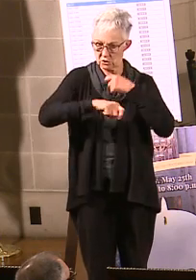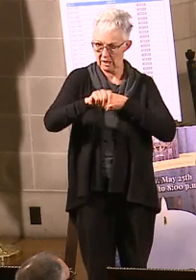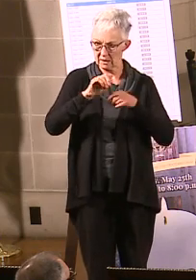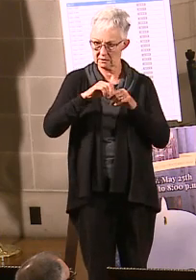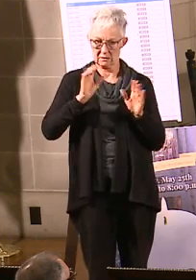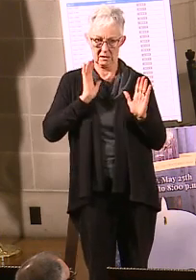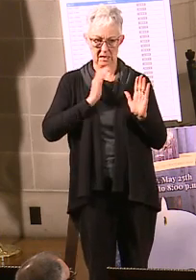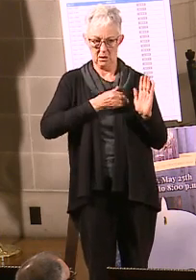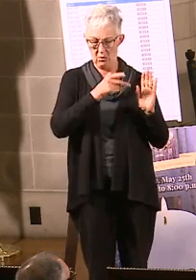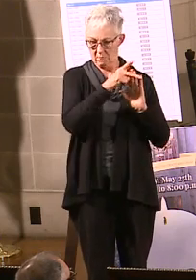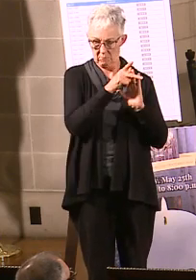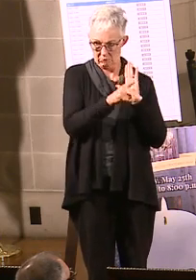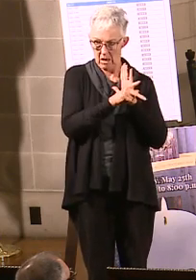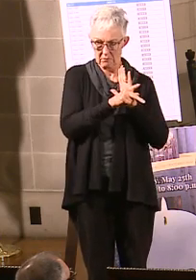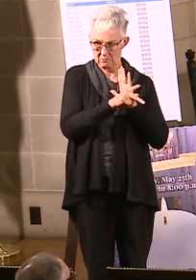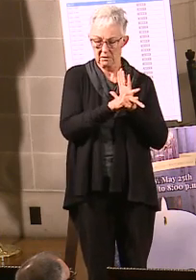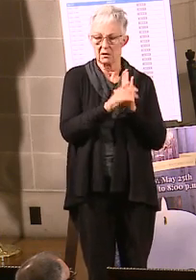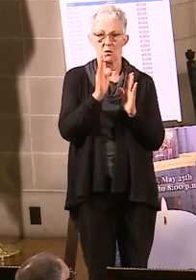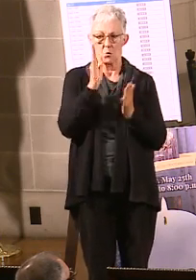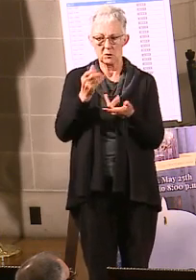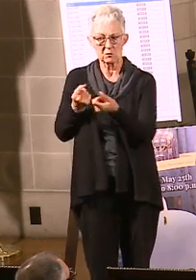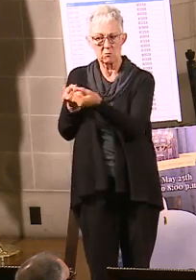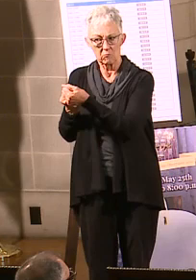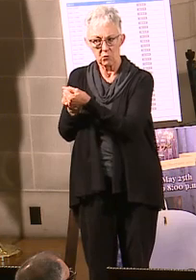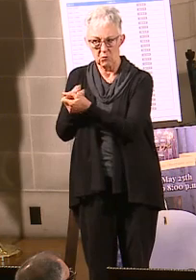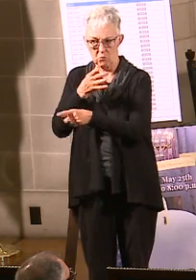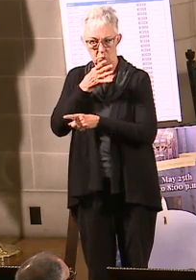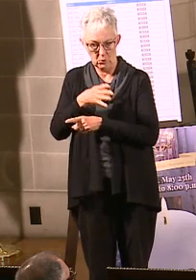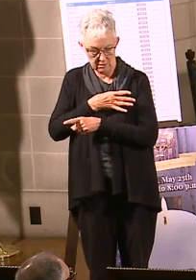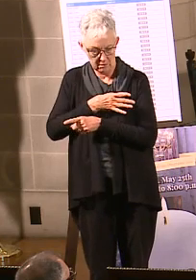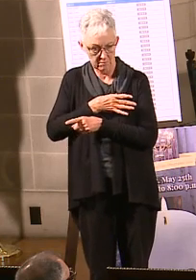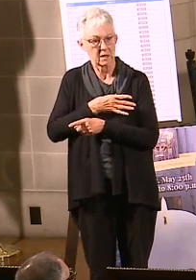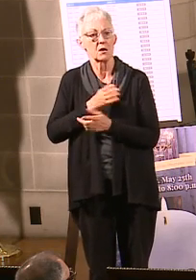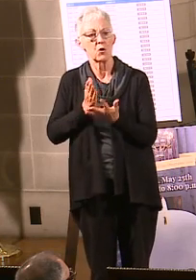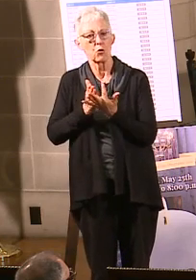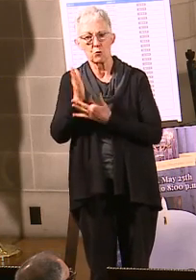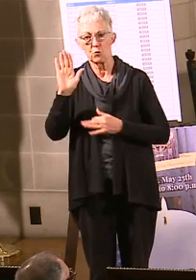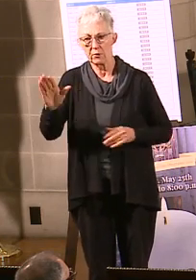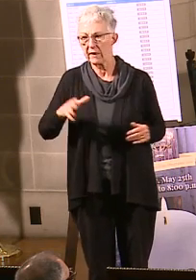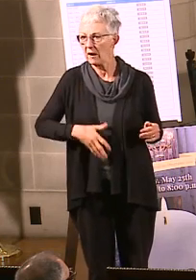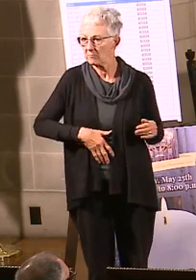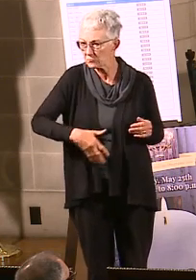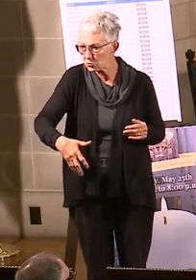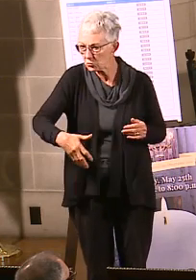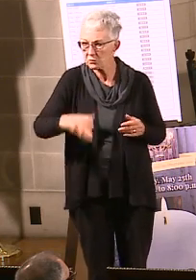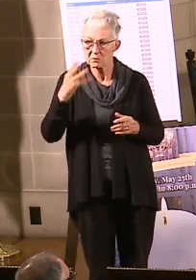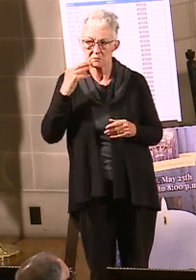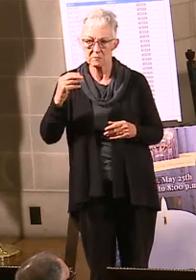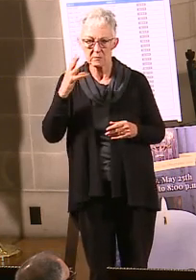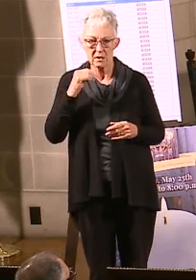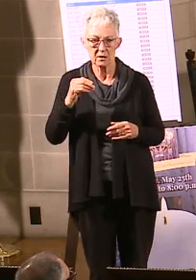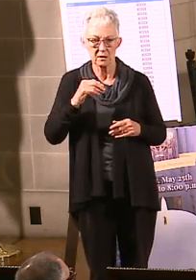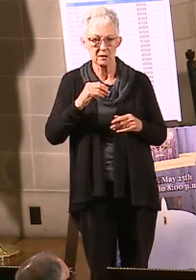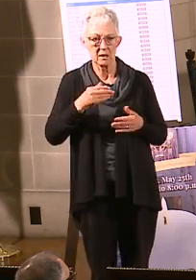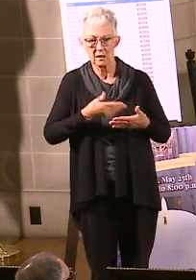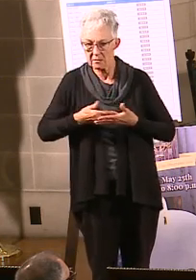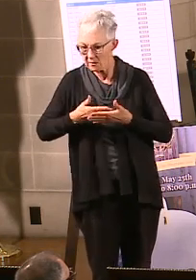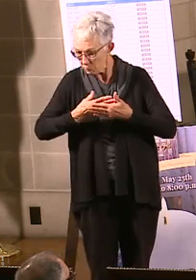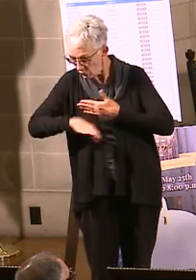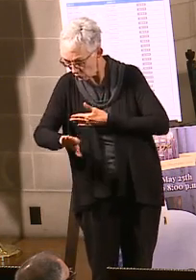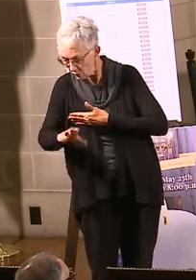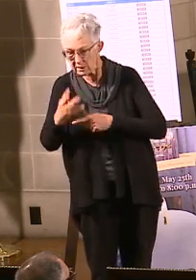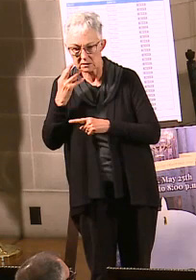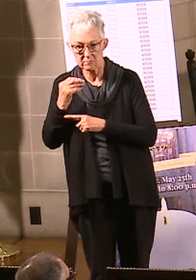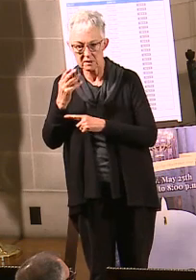alongside our parents in state government, and women in particular, through their maternity experience and their childbirth experience, and ultimately